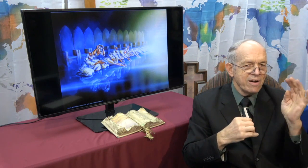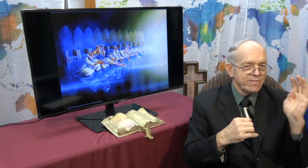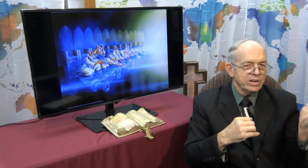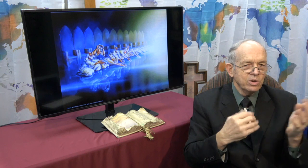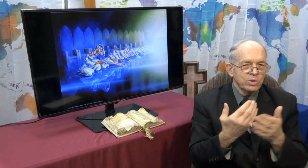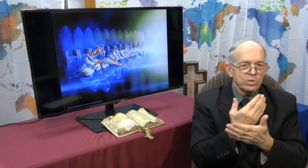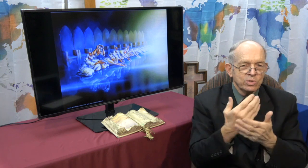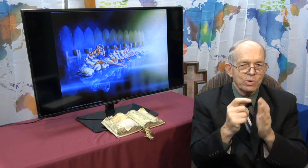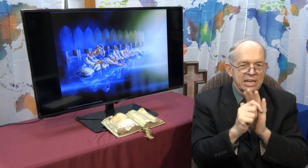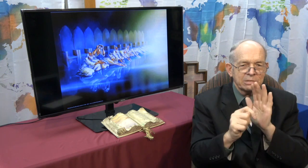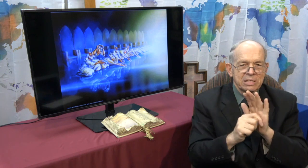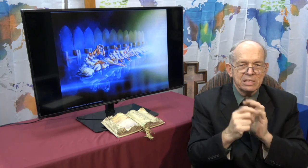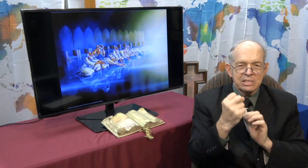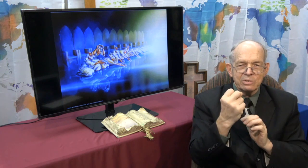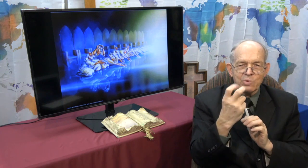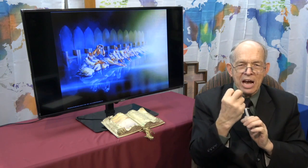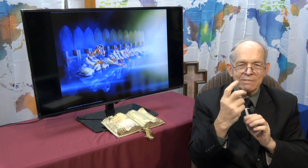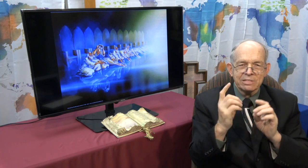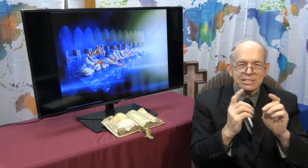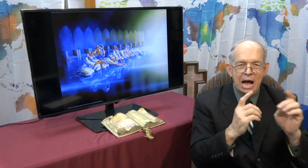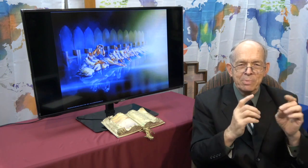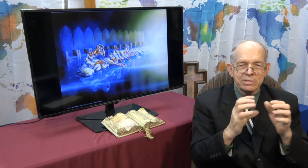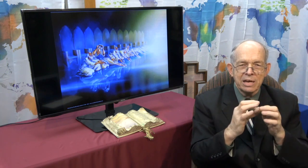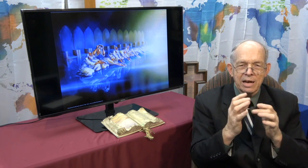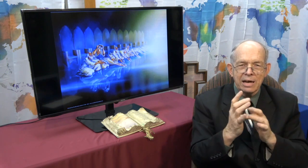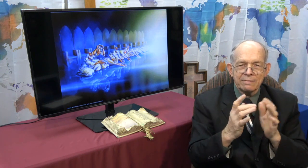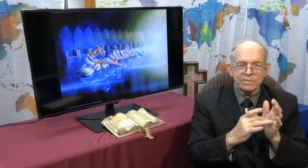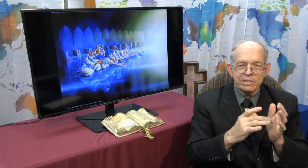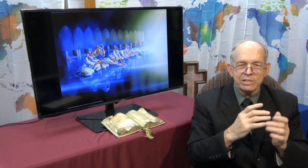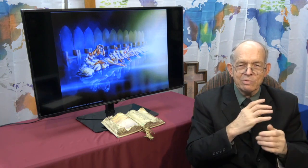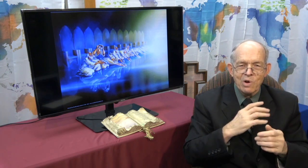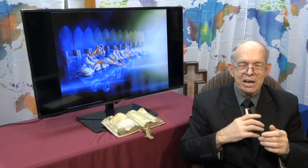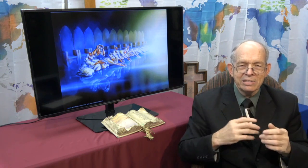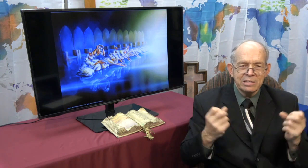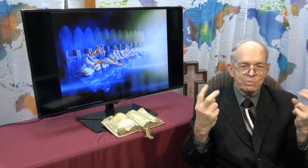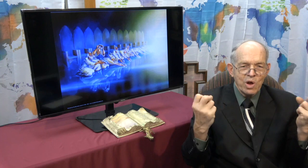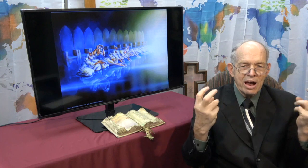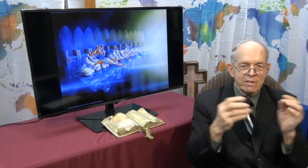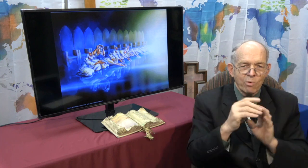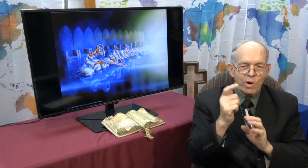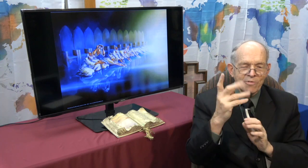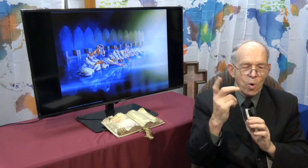12 New Testament, 12 disciples of Jesus Christ, 12, 24,